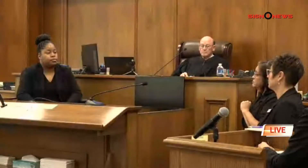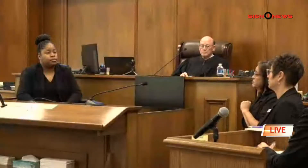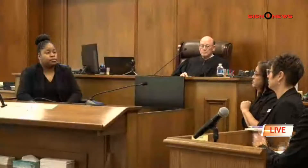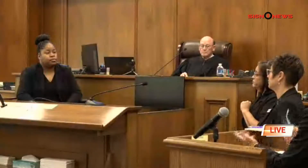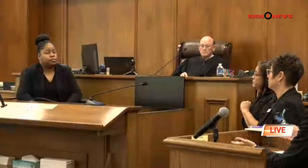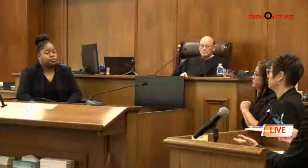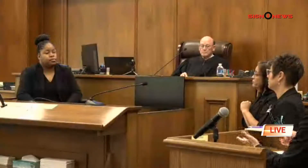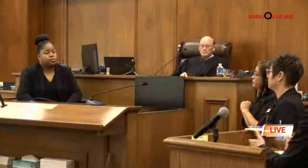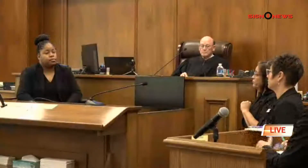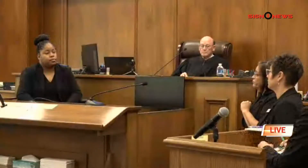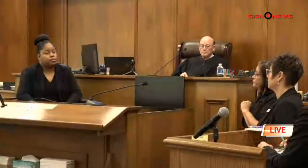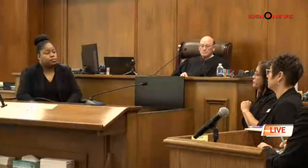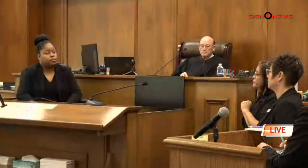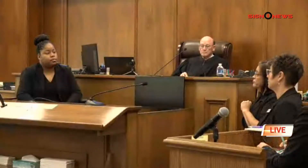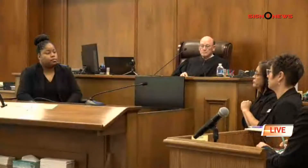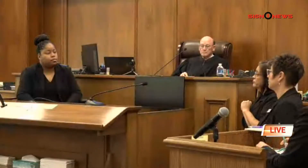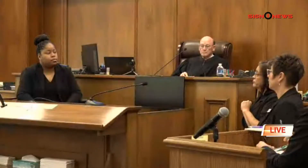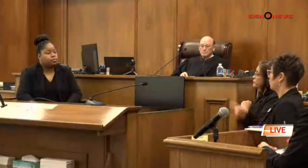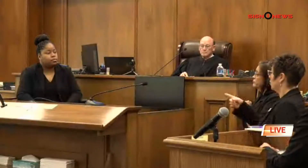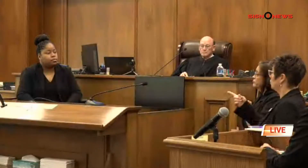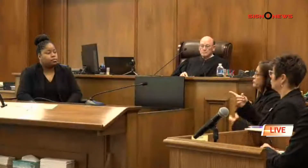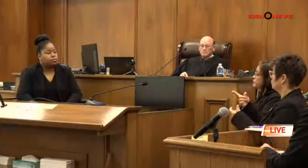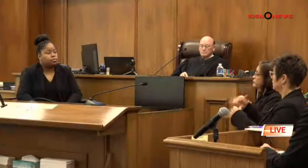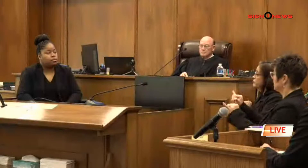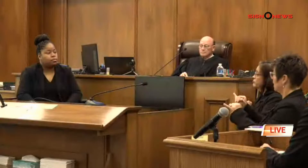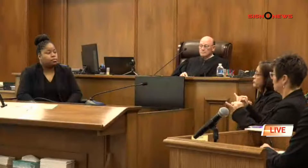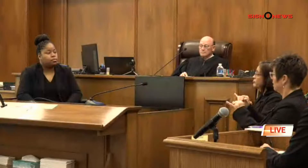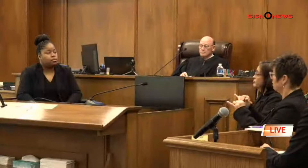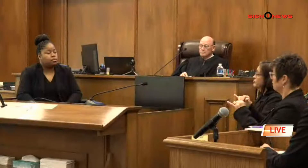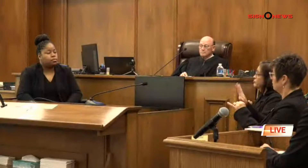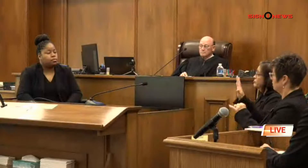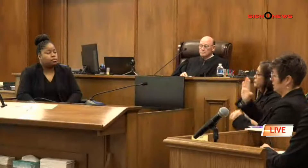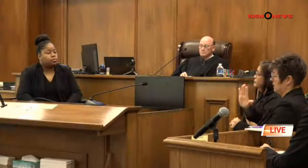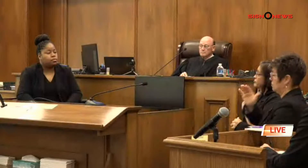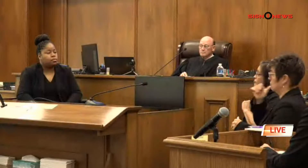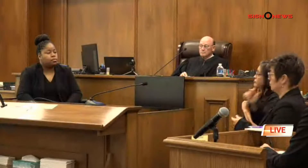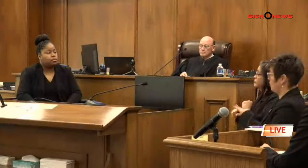And are you still his girlfriend?